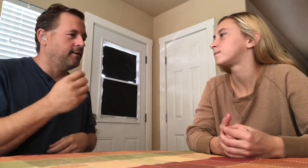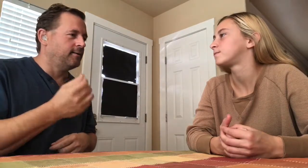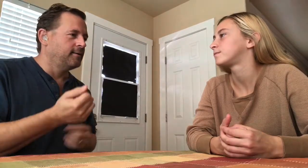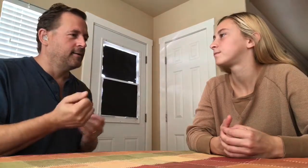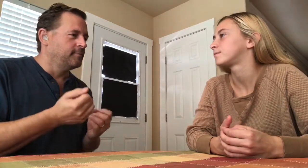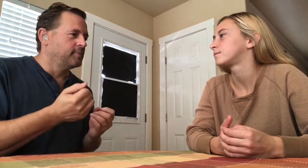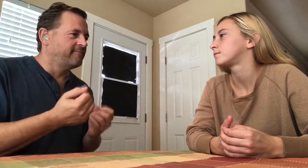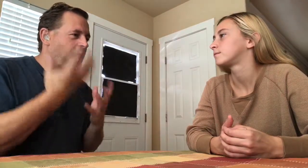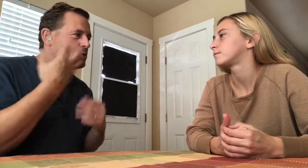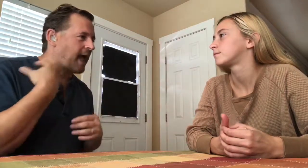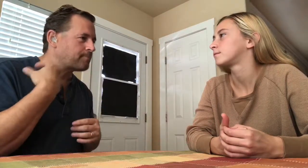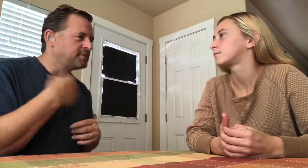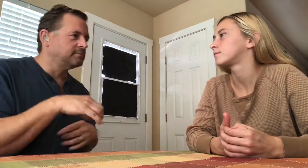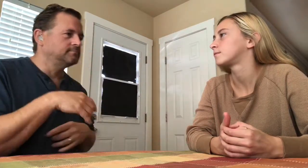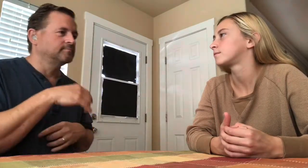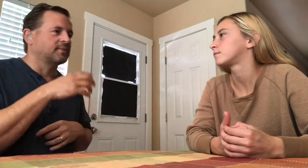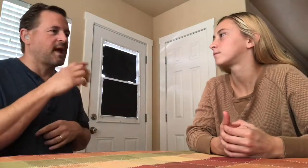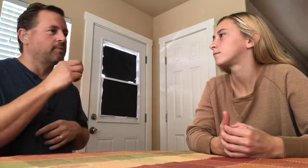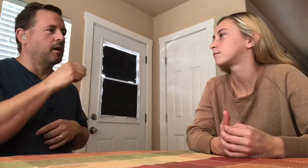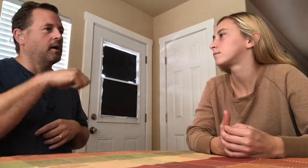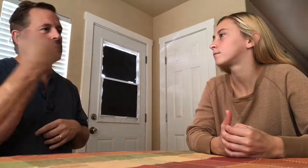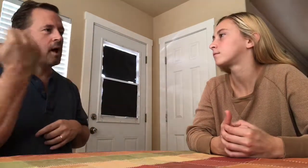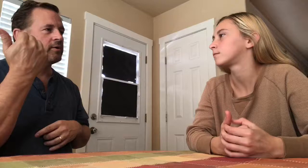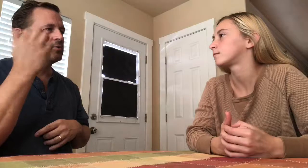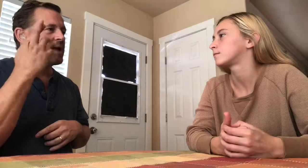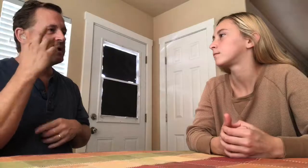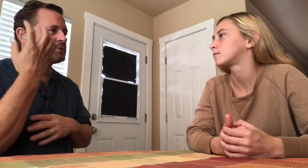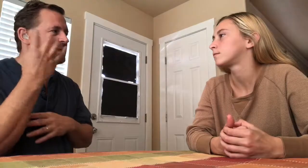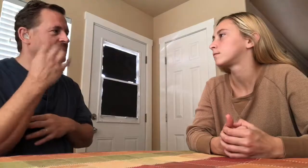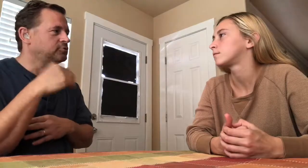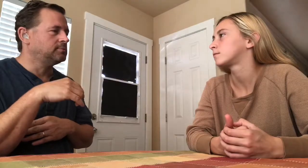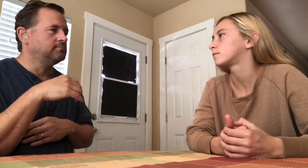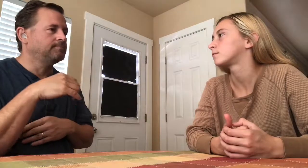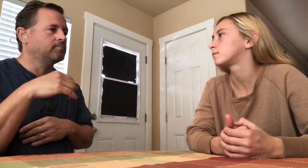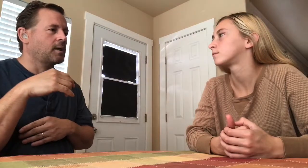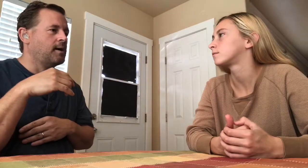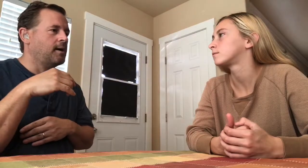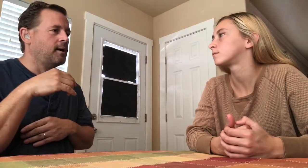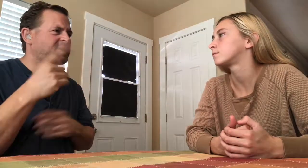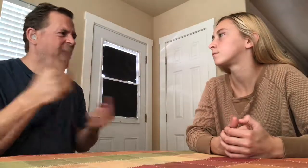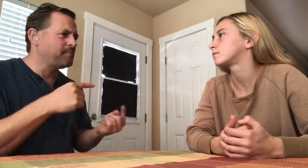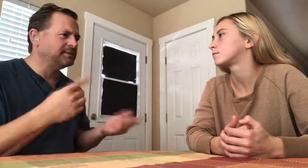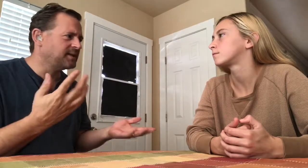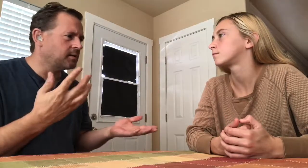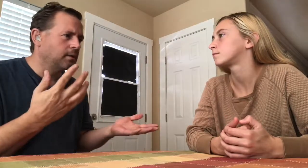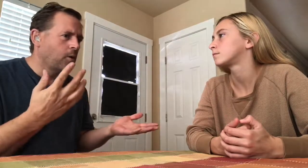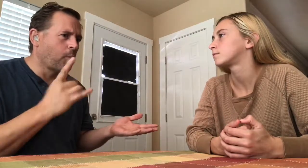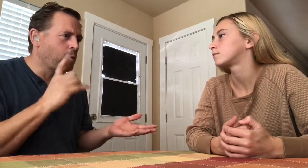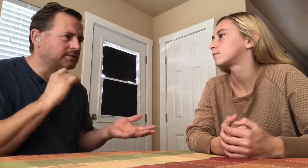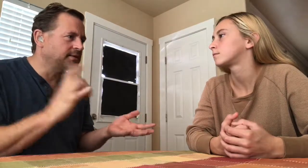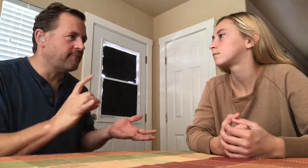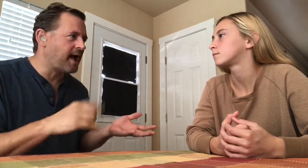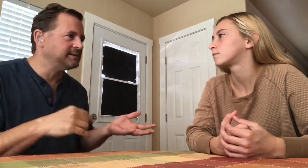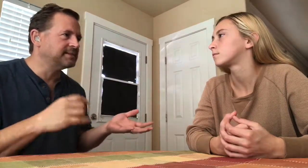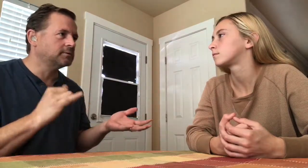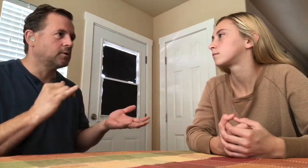the fire captain and another radio technician came in and said, where was the device? I said,